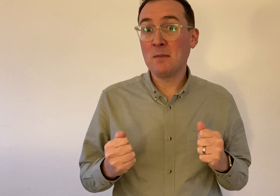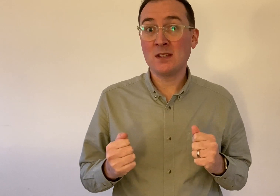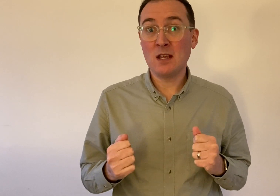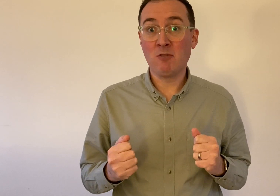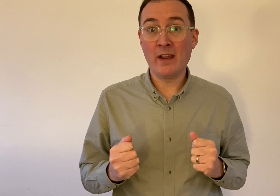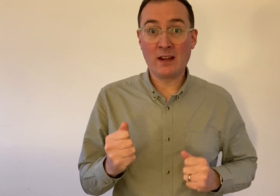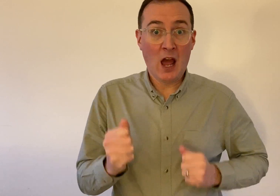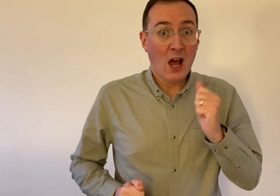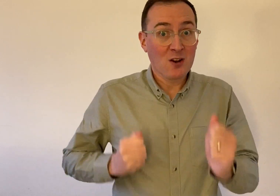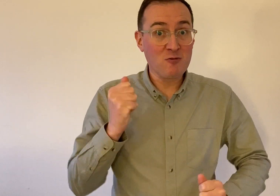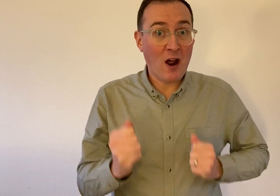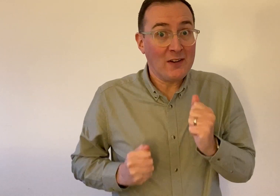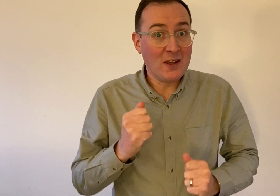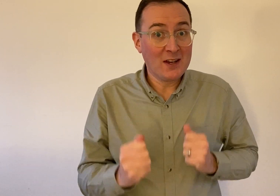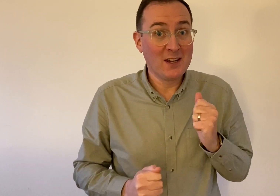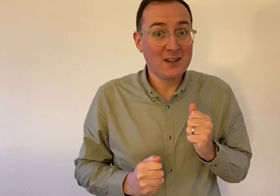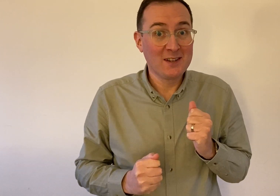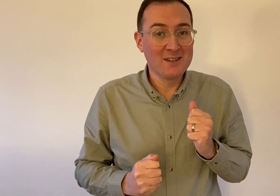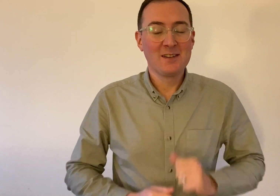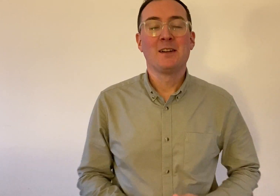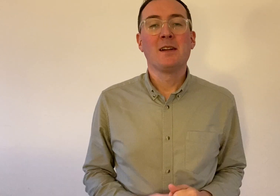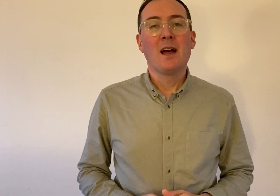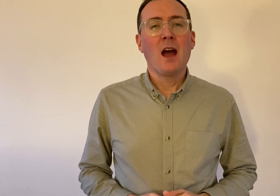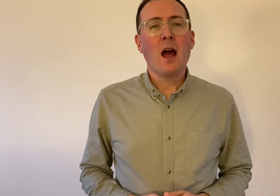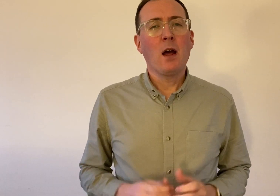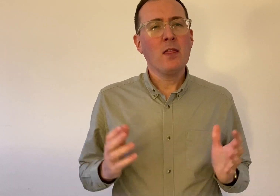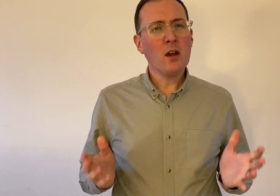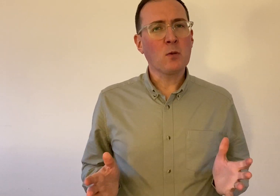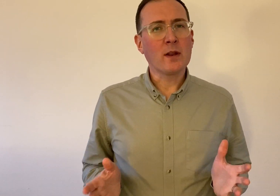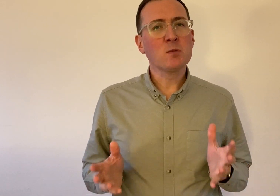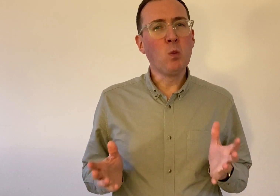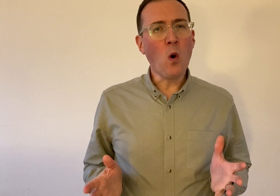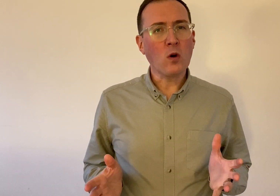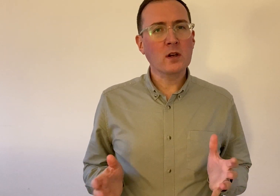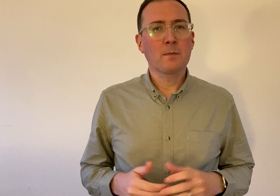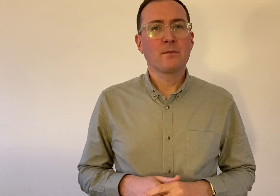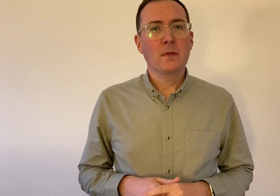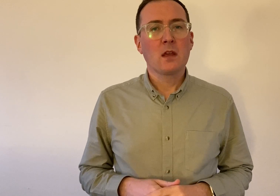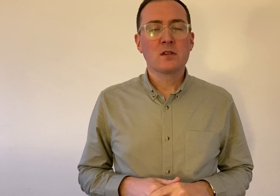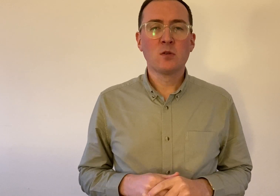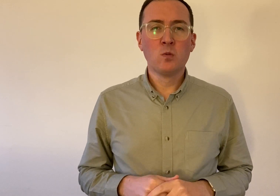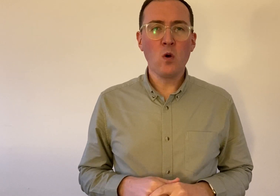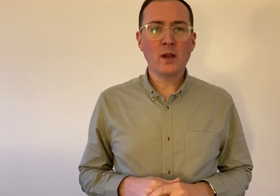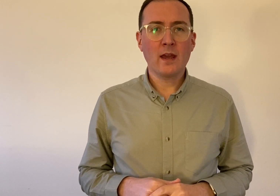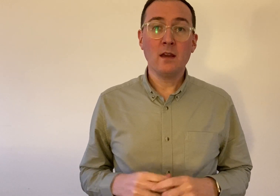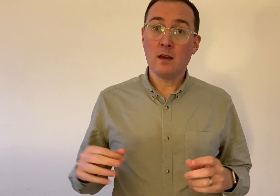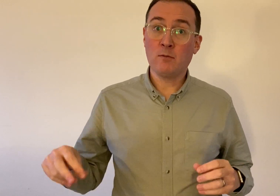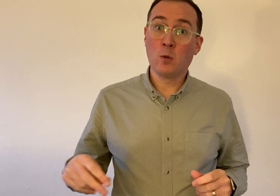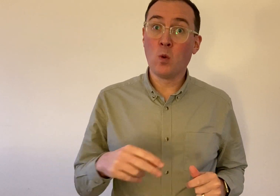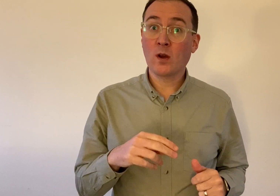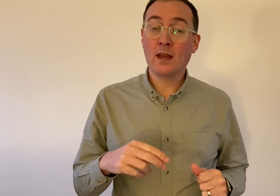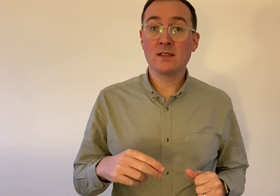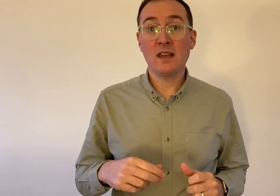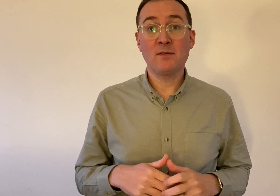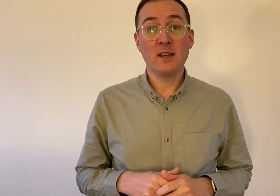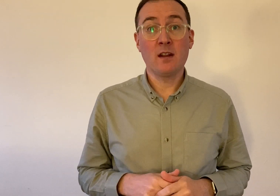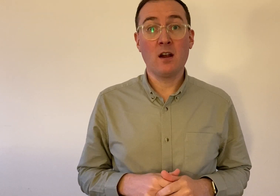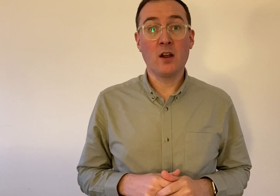imitate running. Run. The other one is walk. So walking, if we're walking safely in our